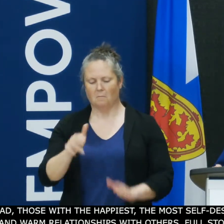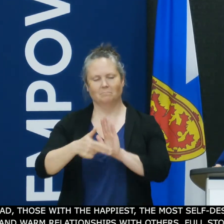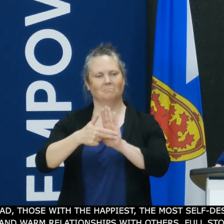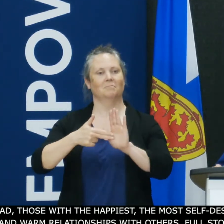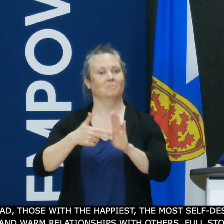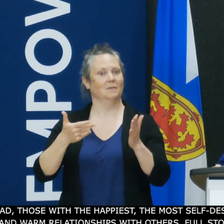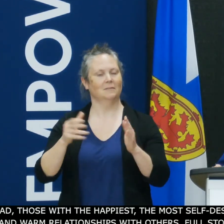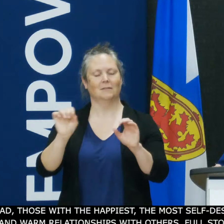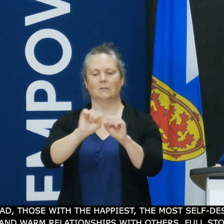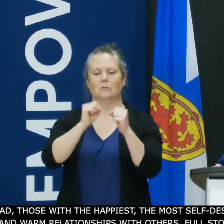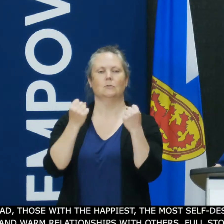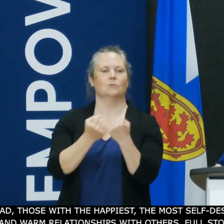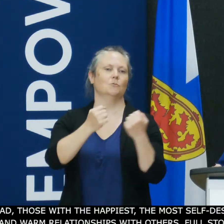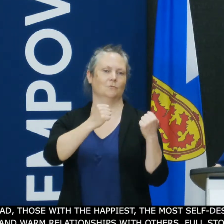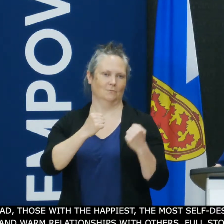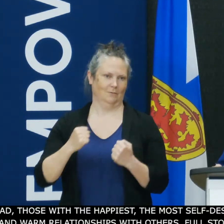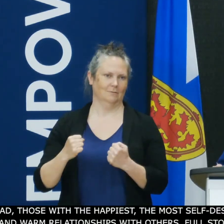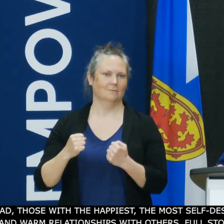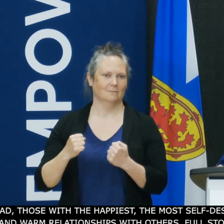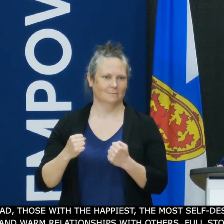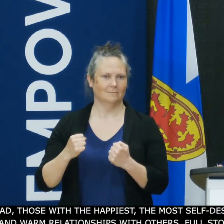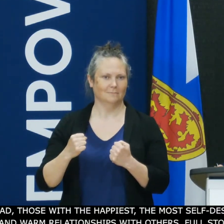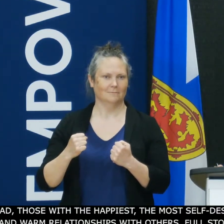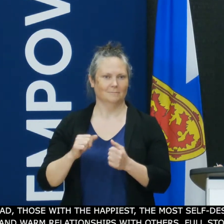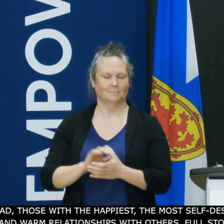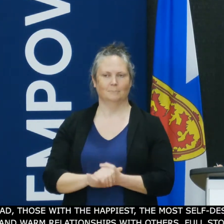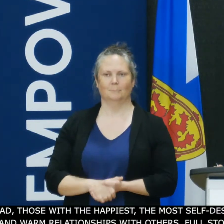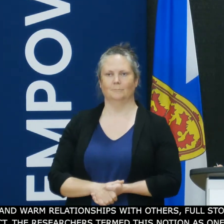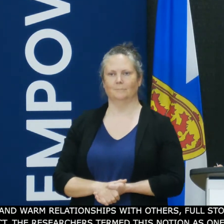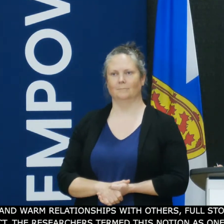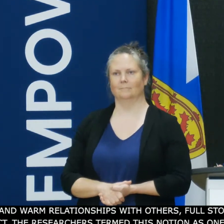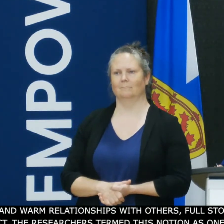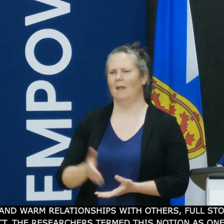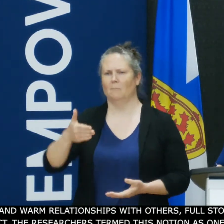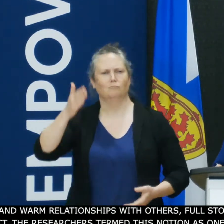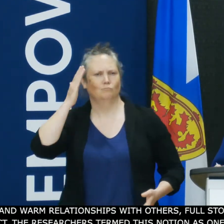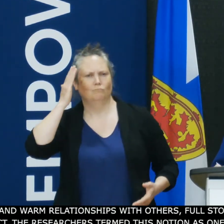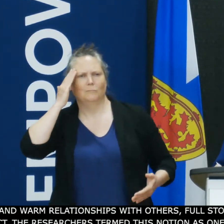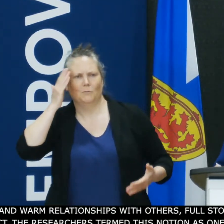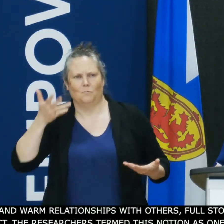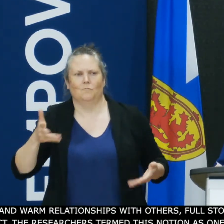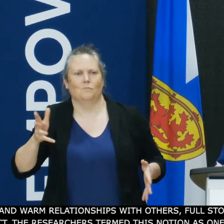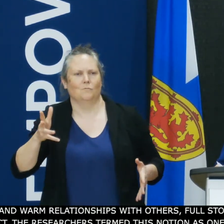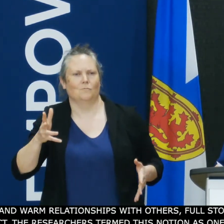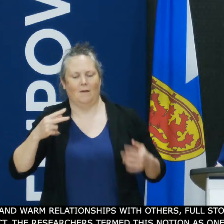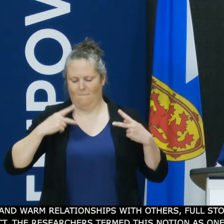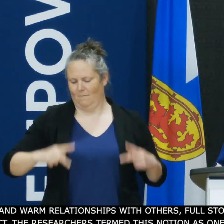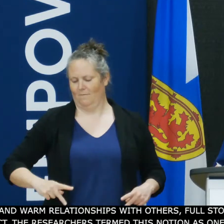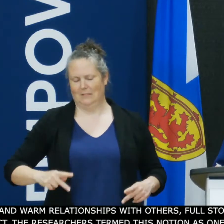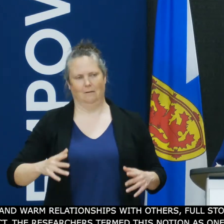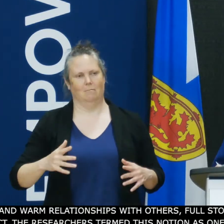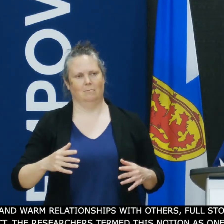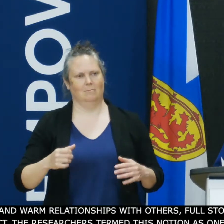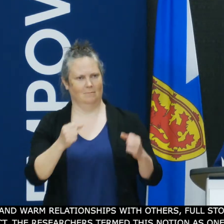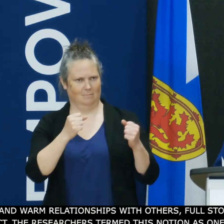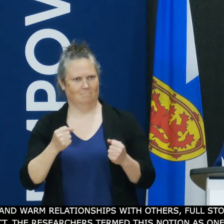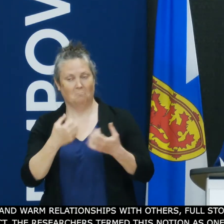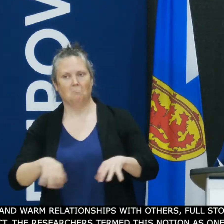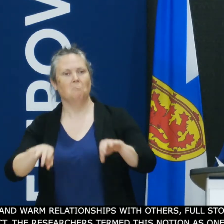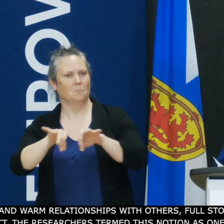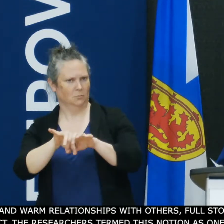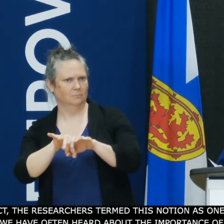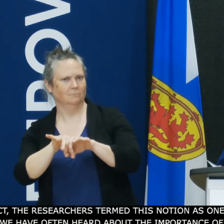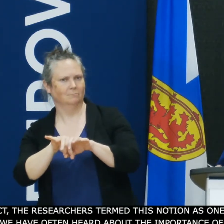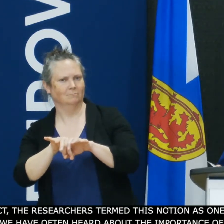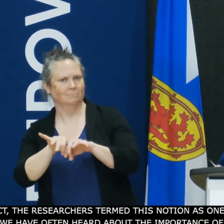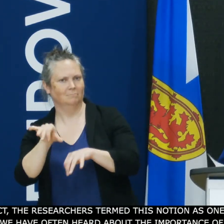social fitness. Now, we've often heard about the importance of physical fitness, which is absolutely important, but